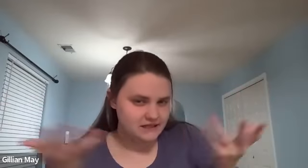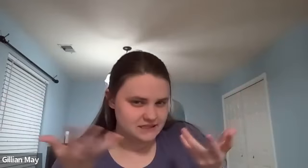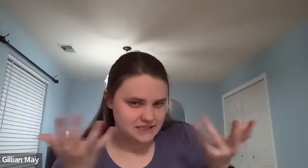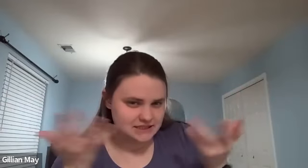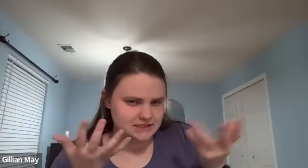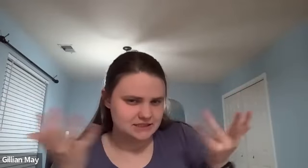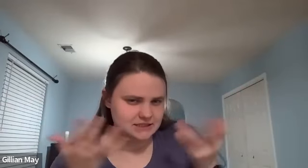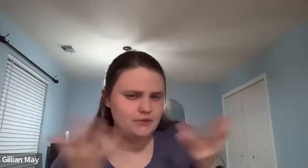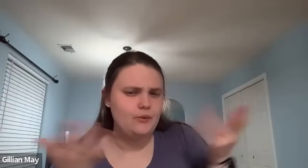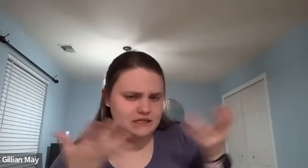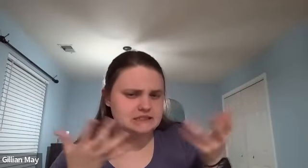what,